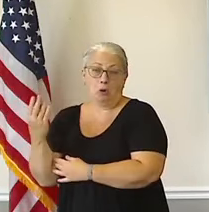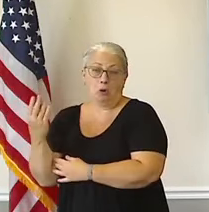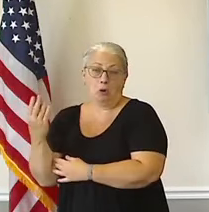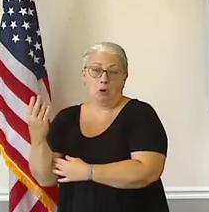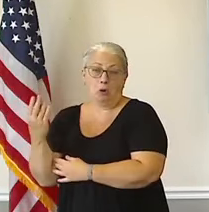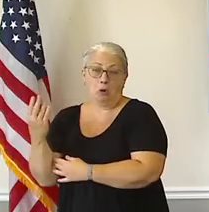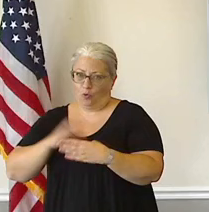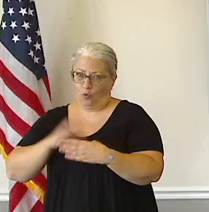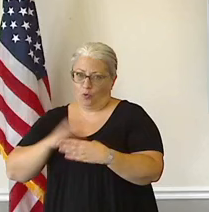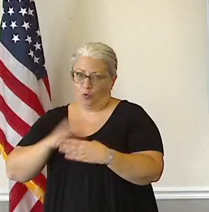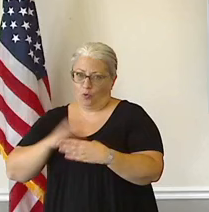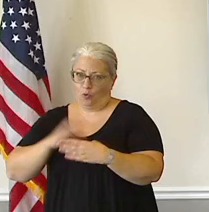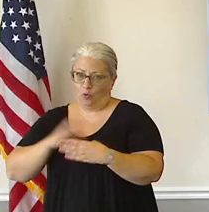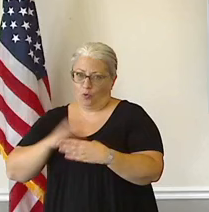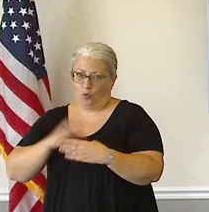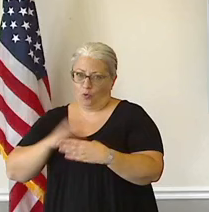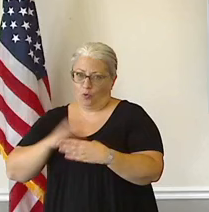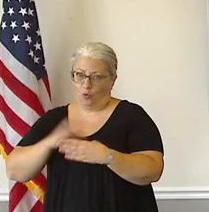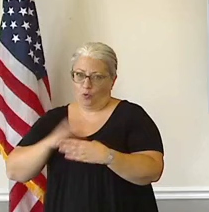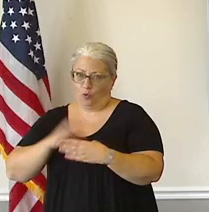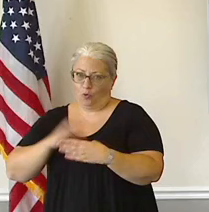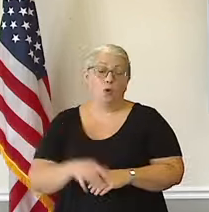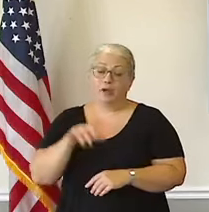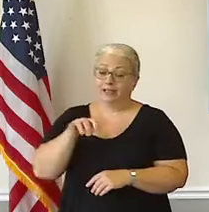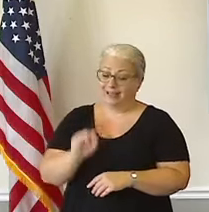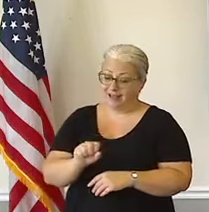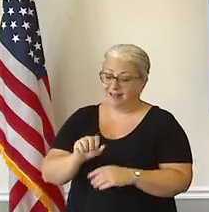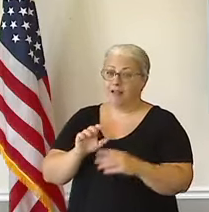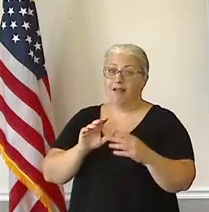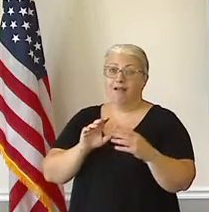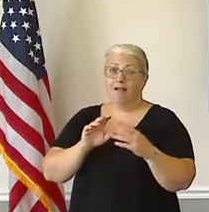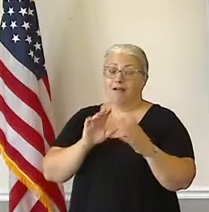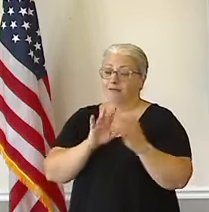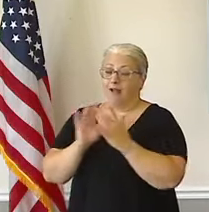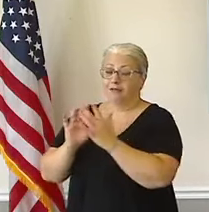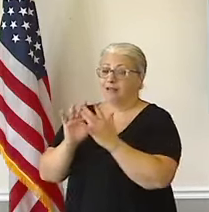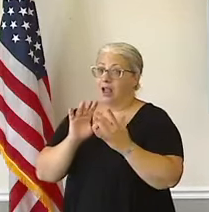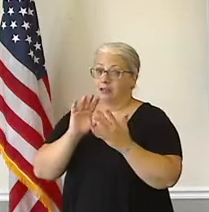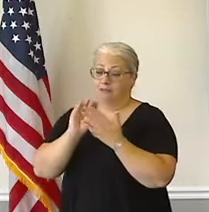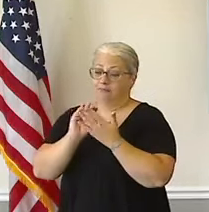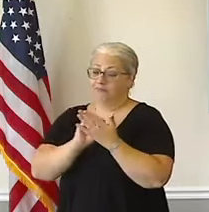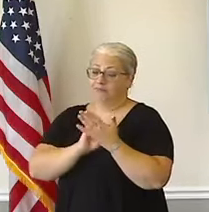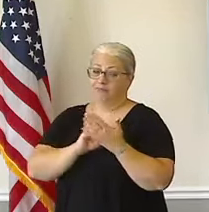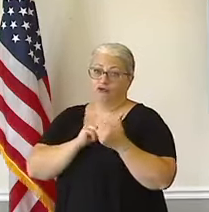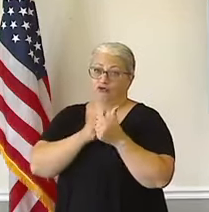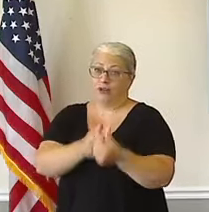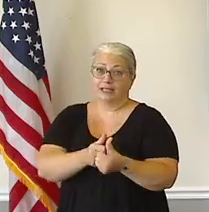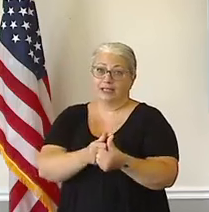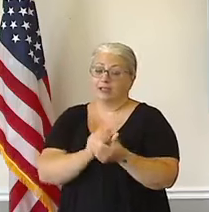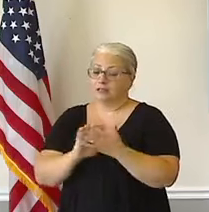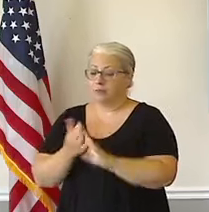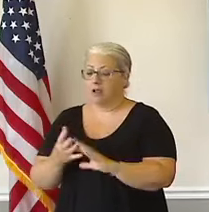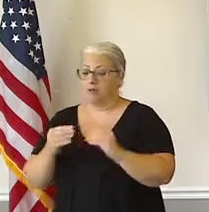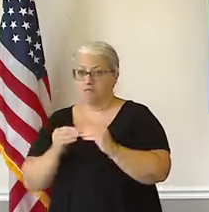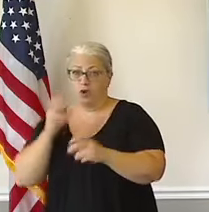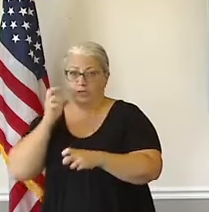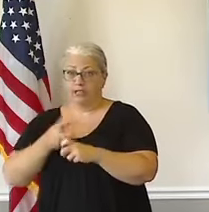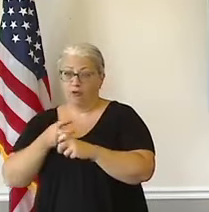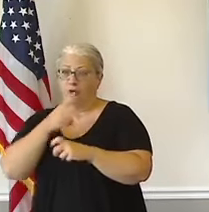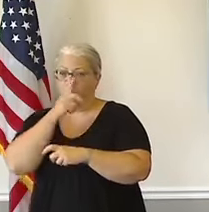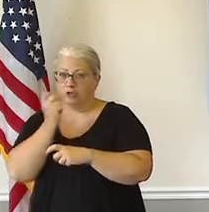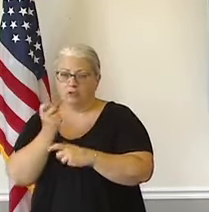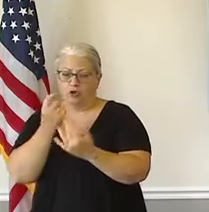yes, contact tracing is made more difficult if we have to wait for results. We are getting results in, as I said, I think the average is